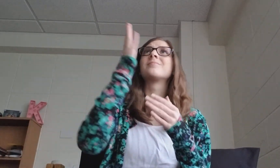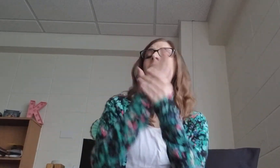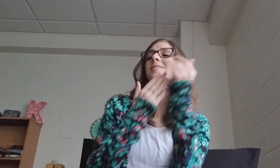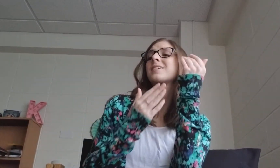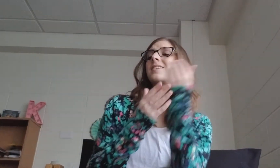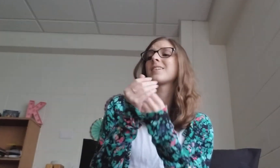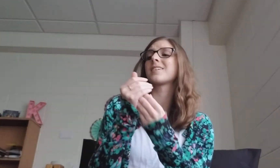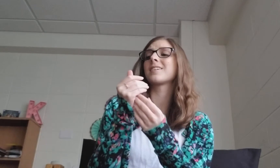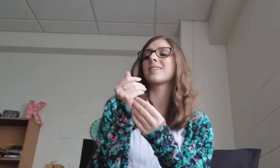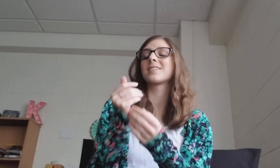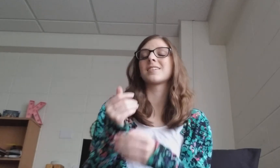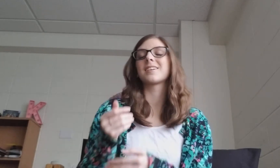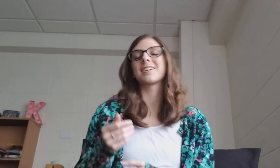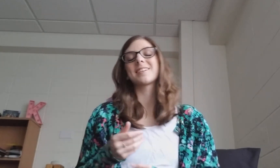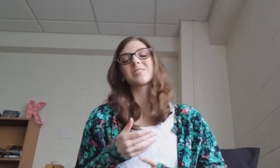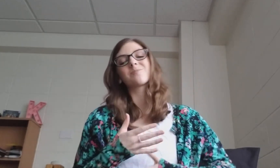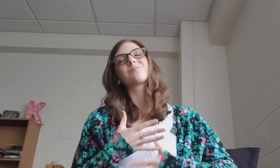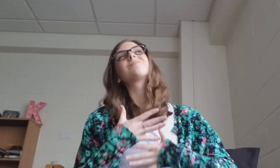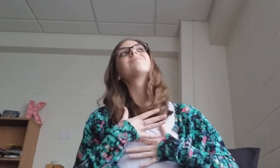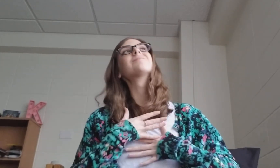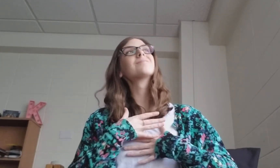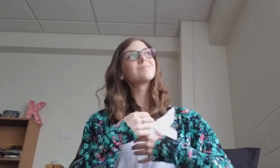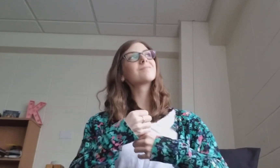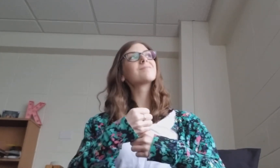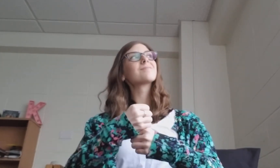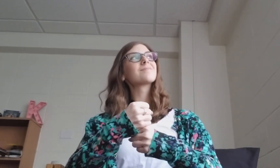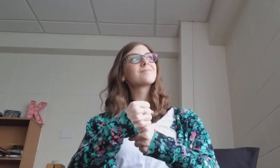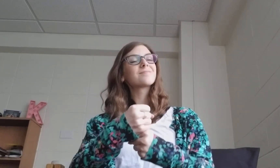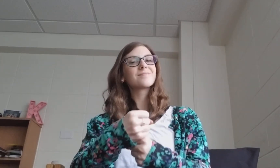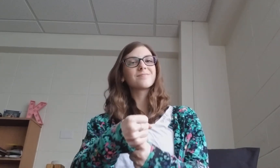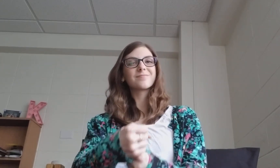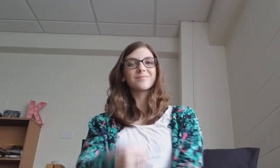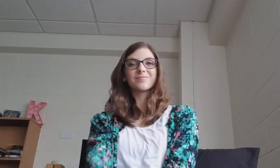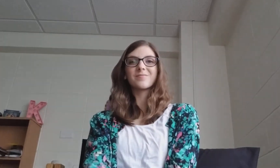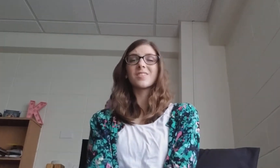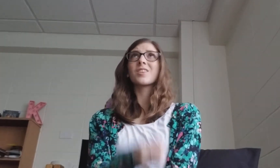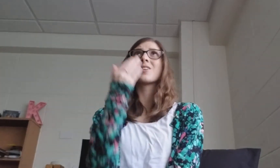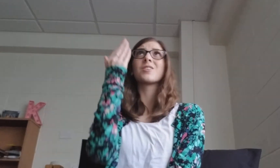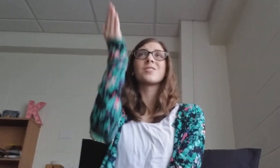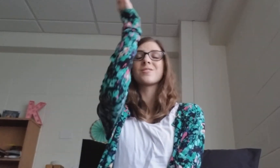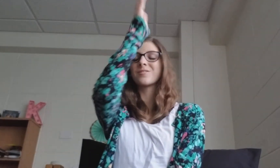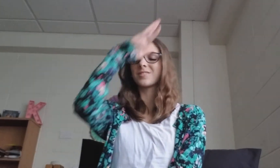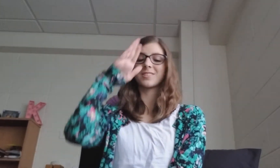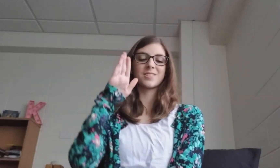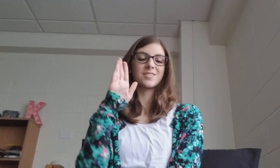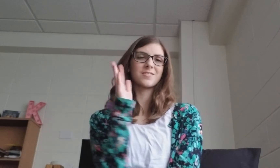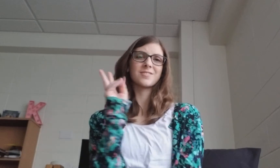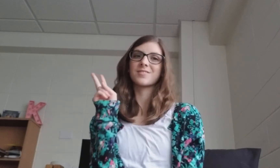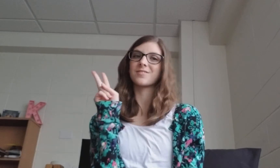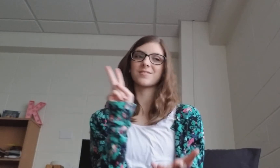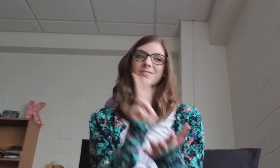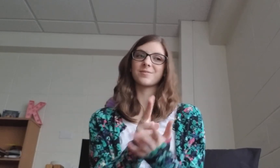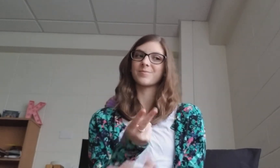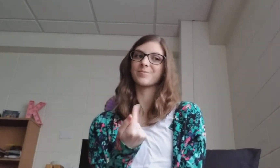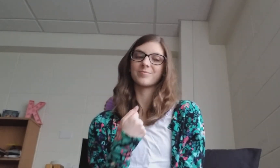confidence You've never failed